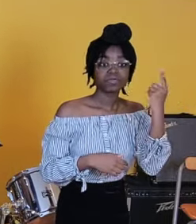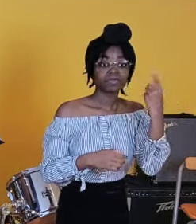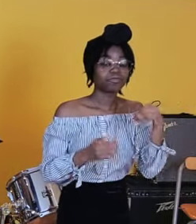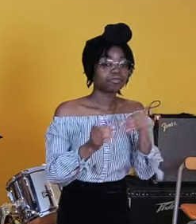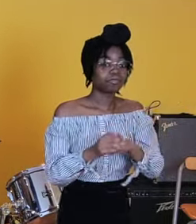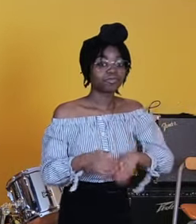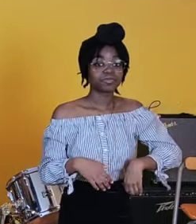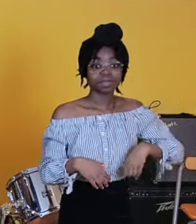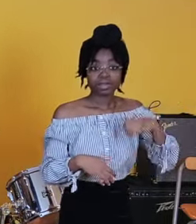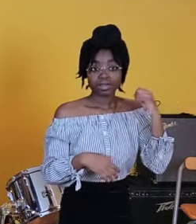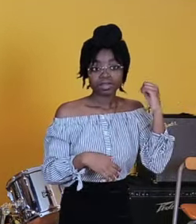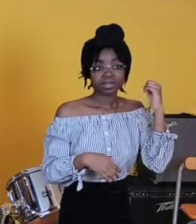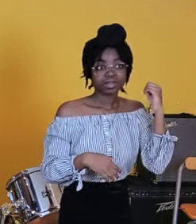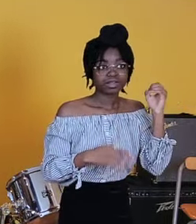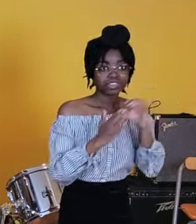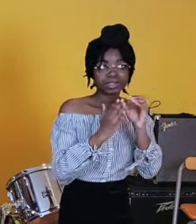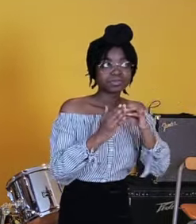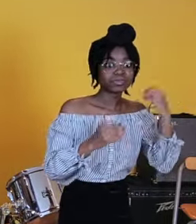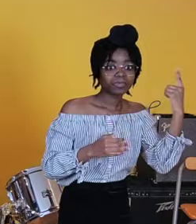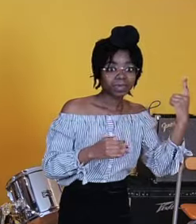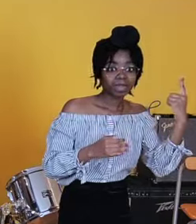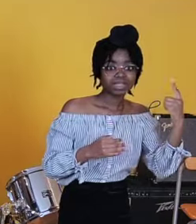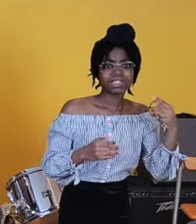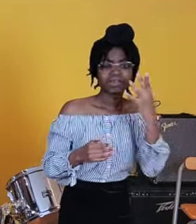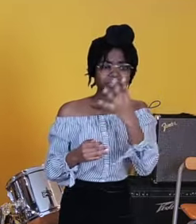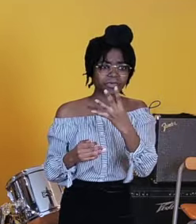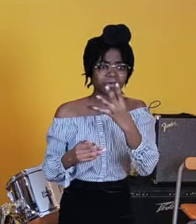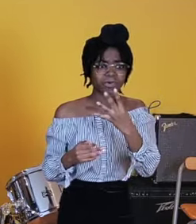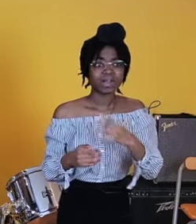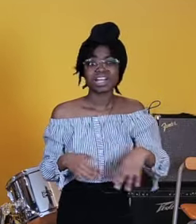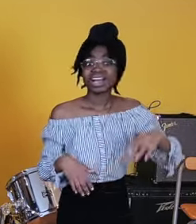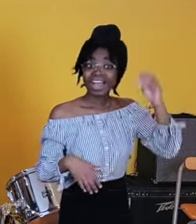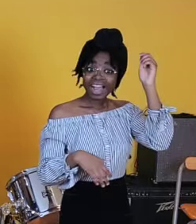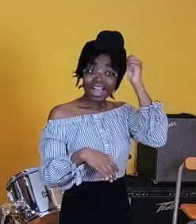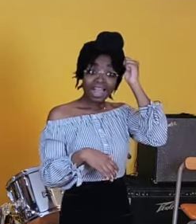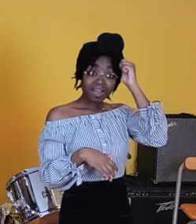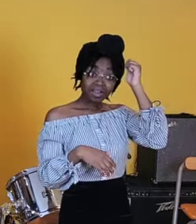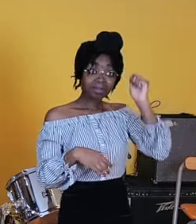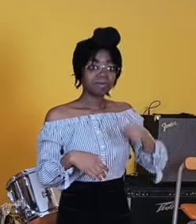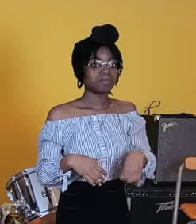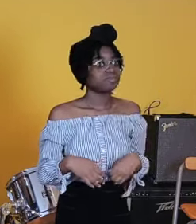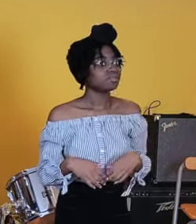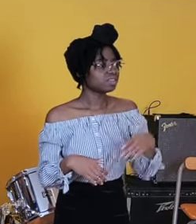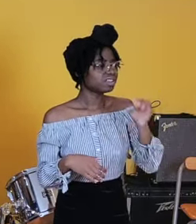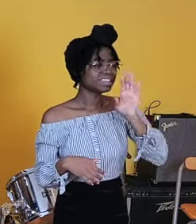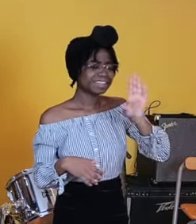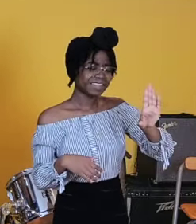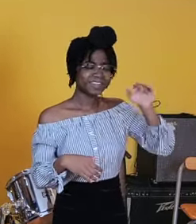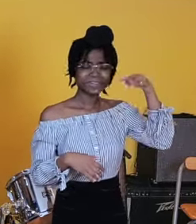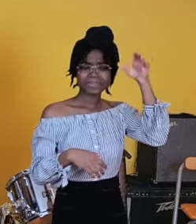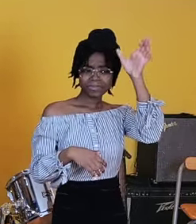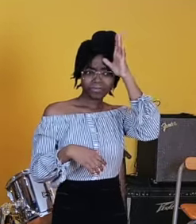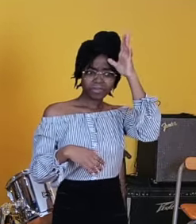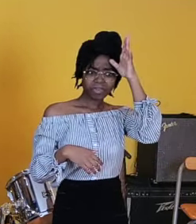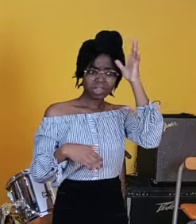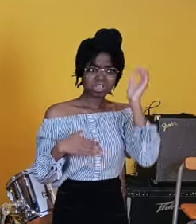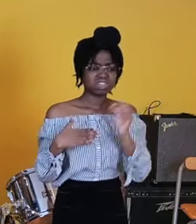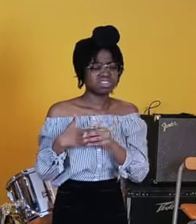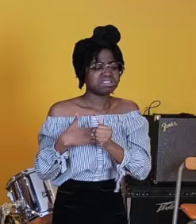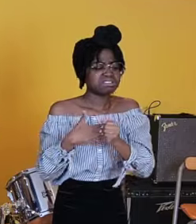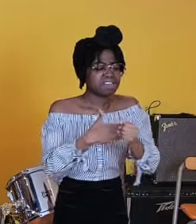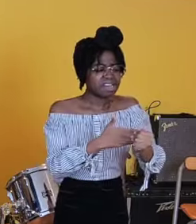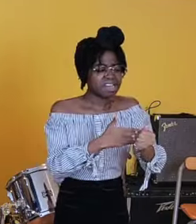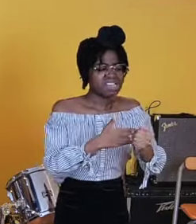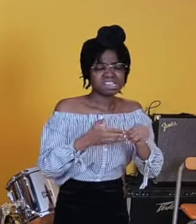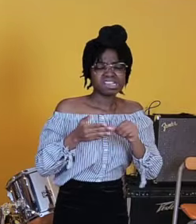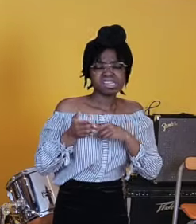when there was no instruction manual. When Adam became the father, there was no guide, there was no father